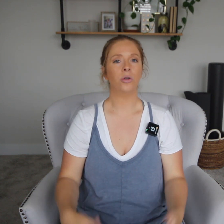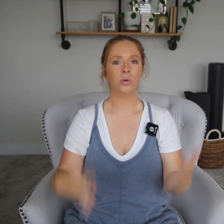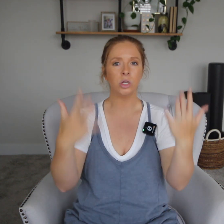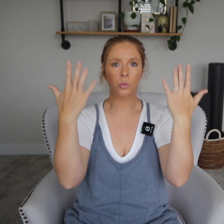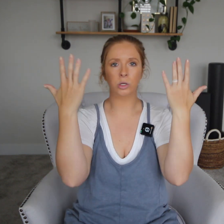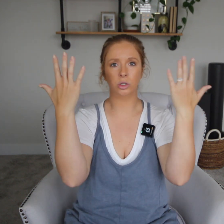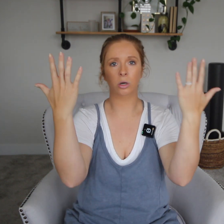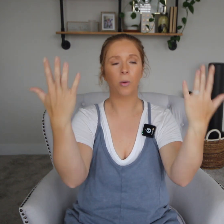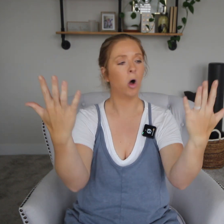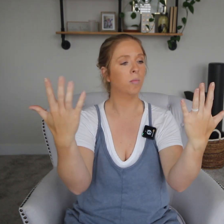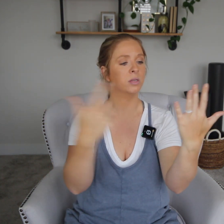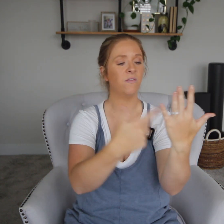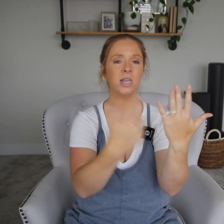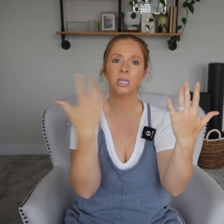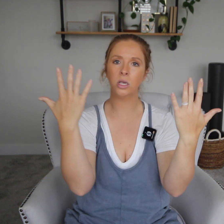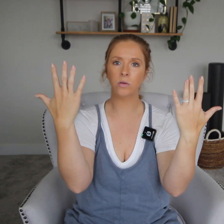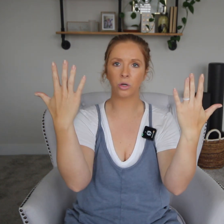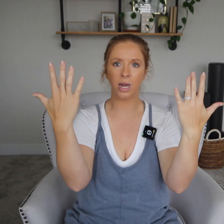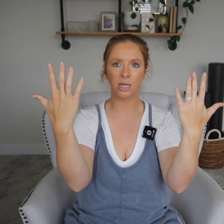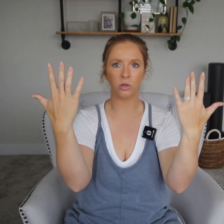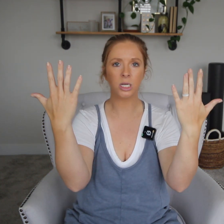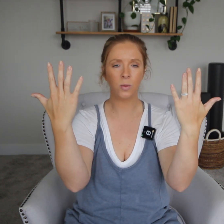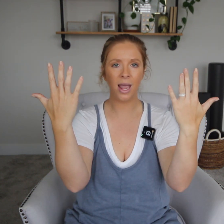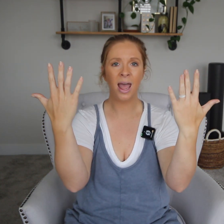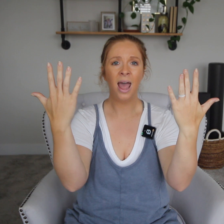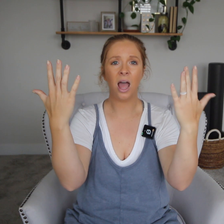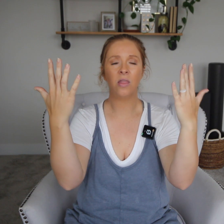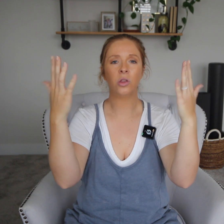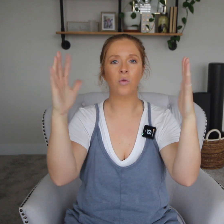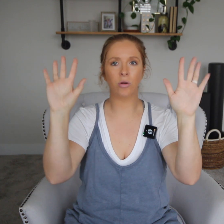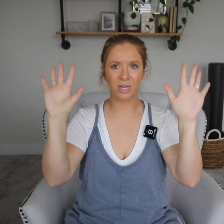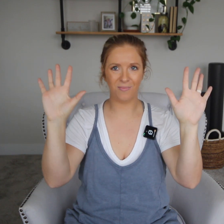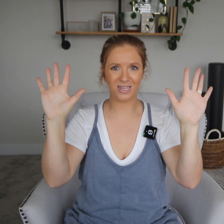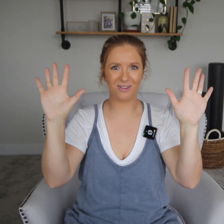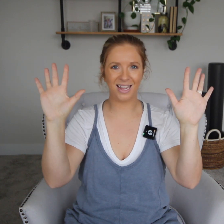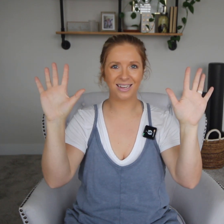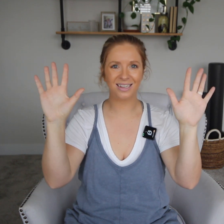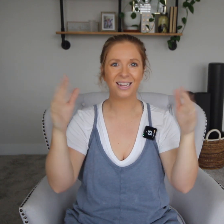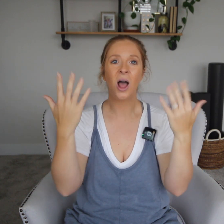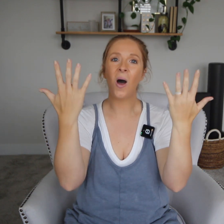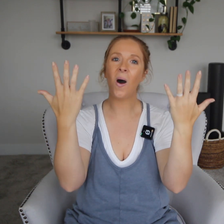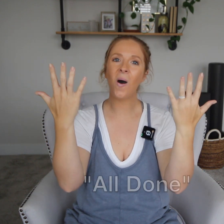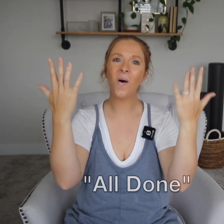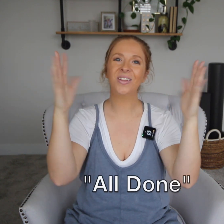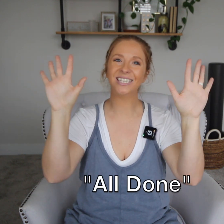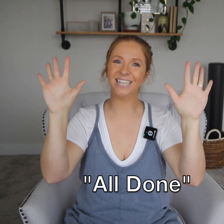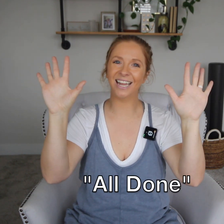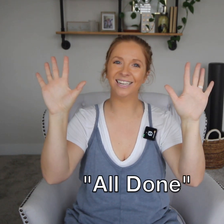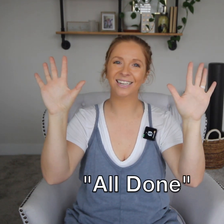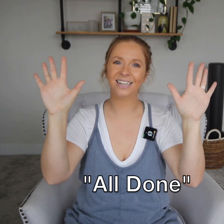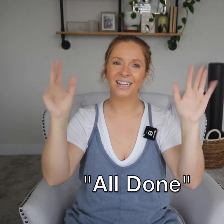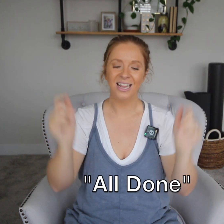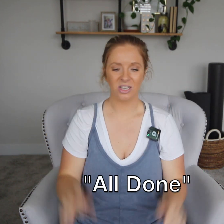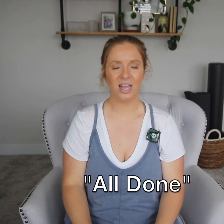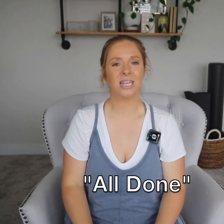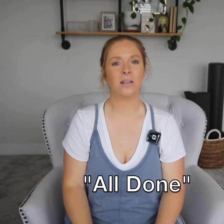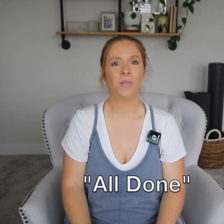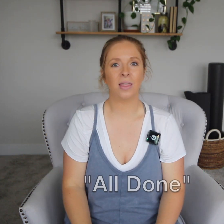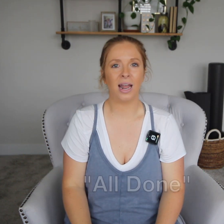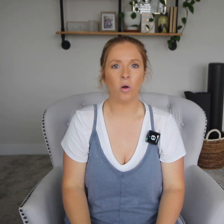do is you put your palms facing you, so your hands are this way, and then you rotate them this way. All done. So that is something that I